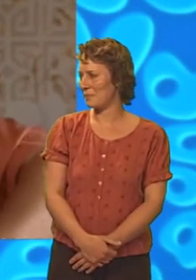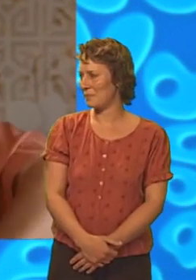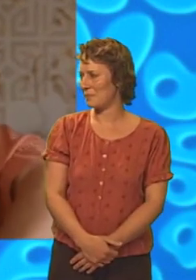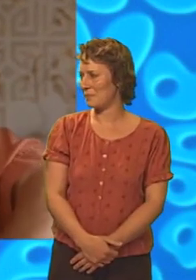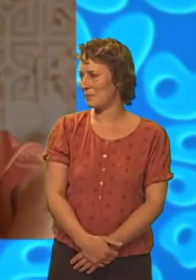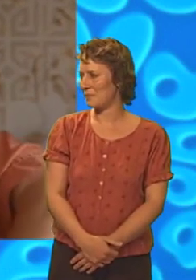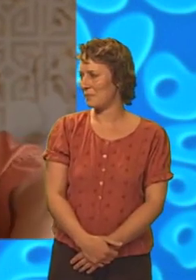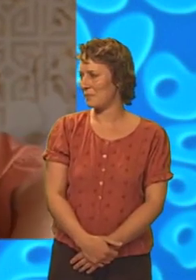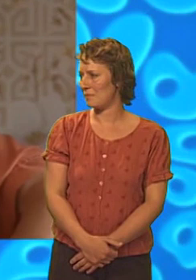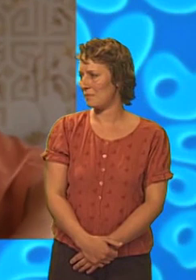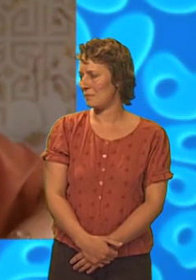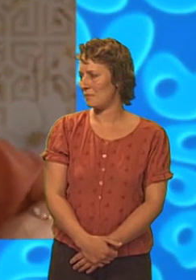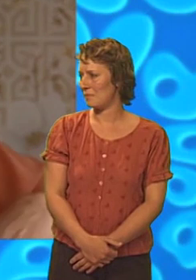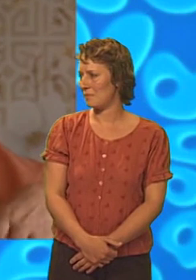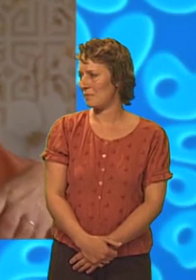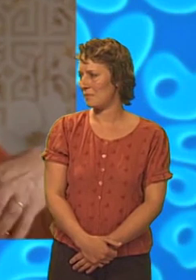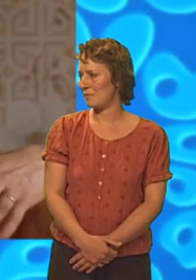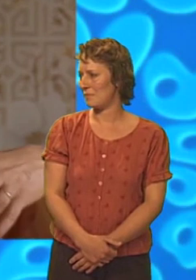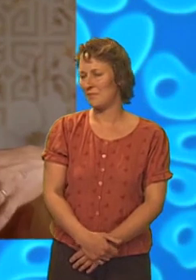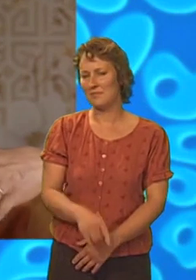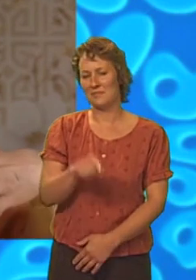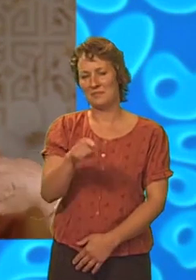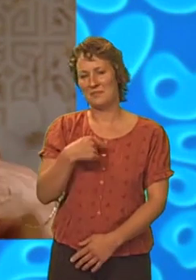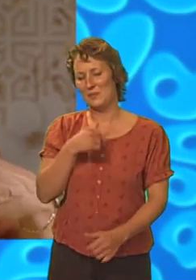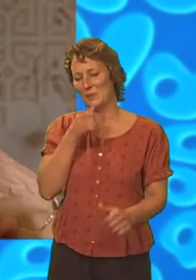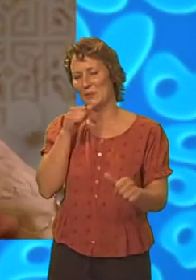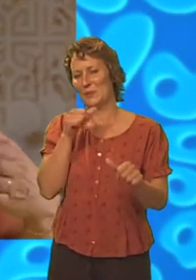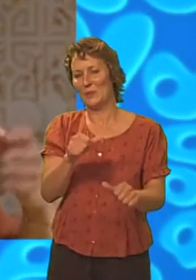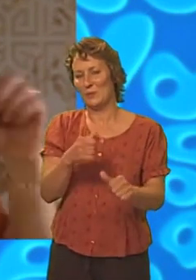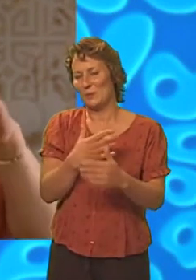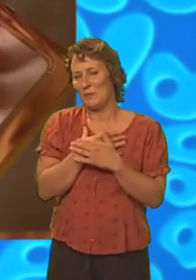Oh, and this is my favourite.